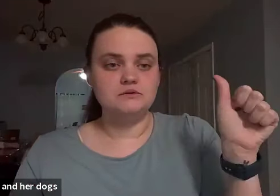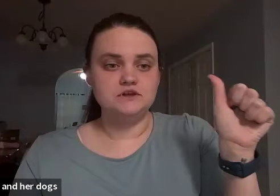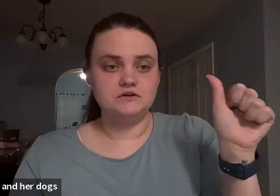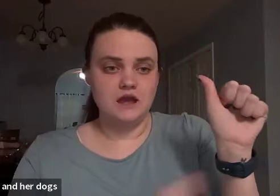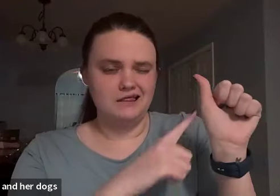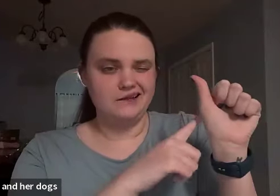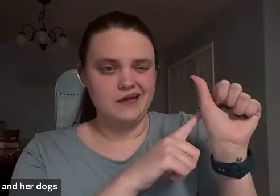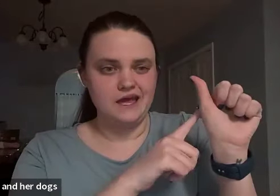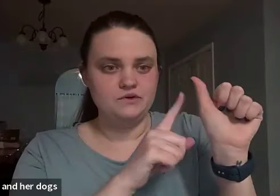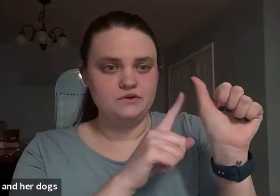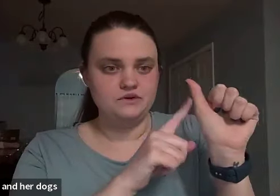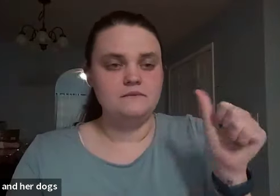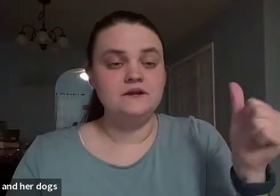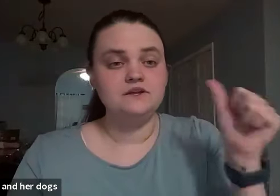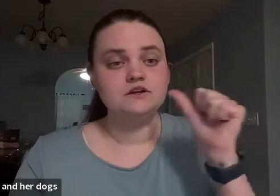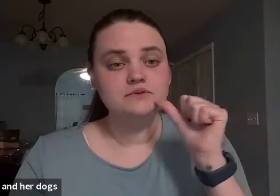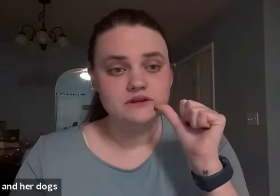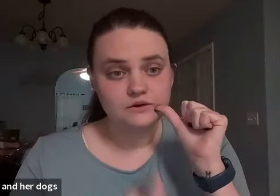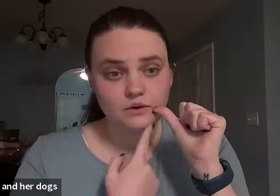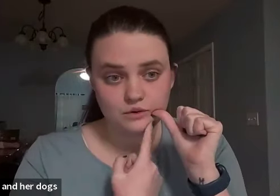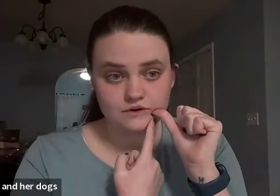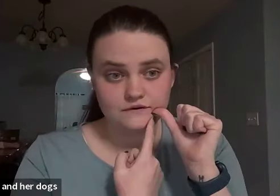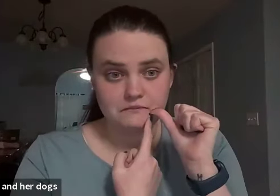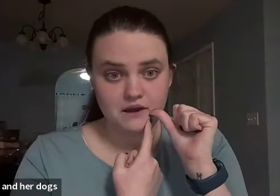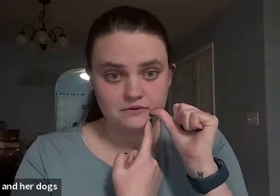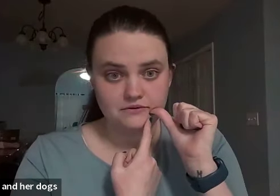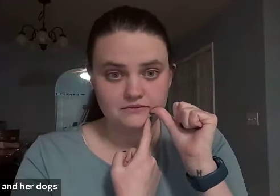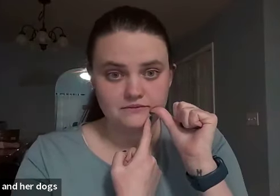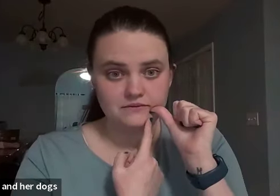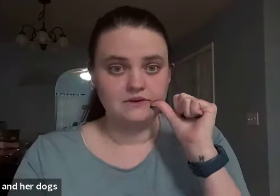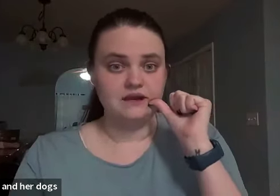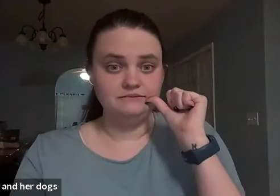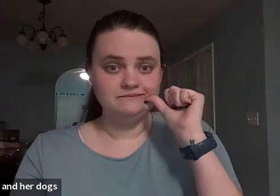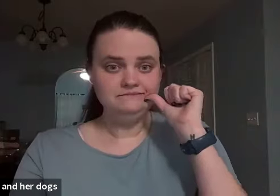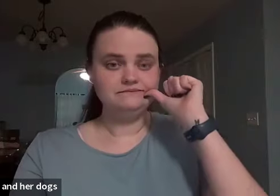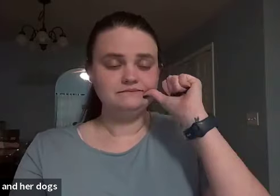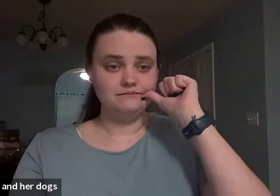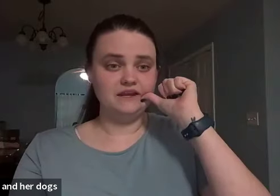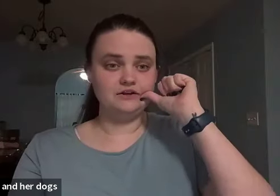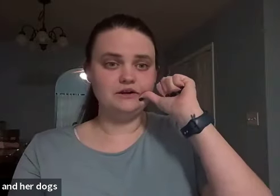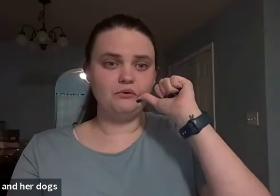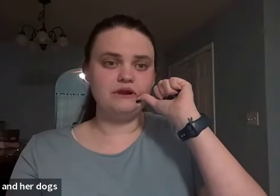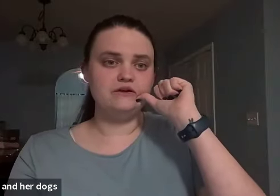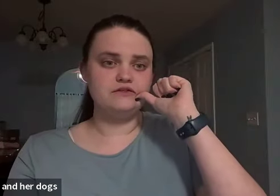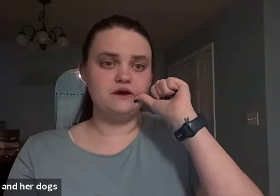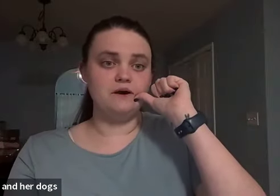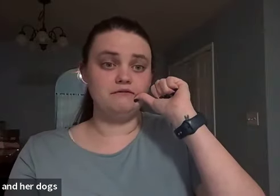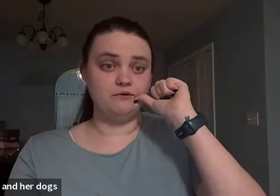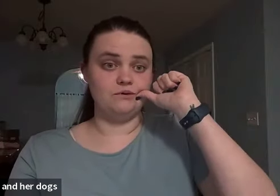start with your little A with your thumb. You're going to put it in the corner of your mouth, okay? And you're going to bring your thumb